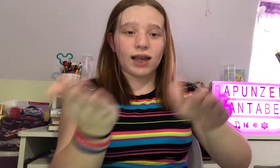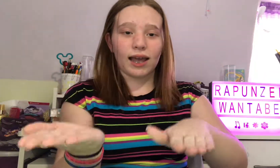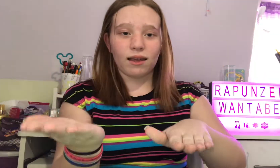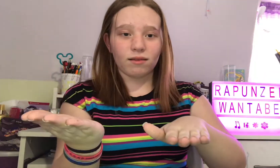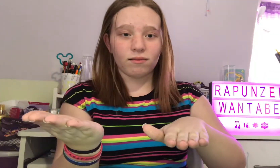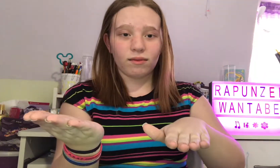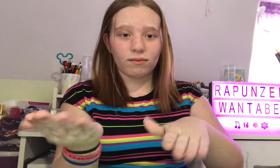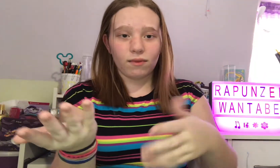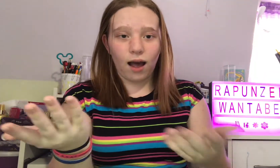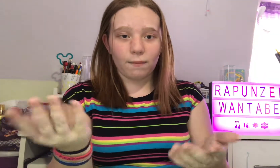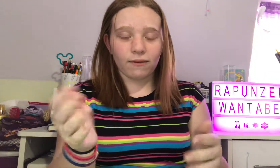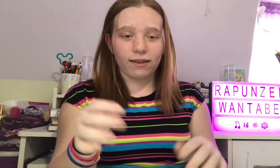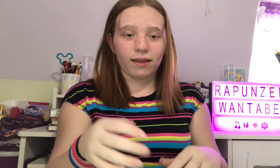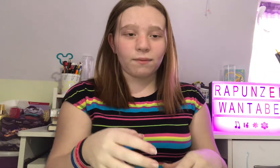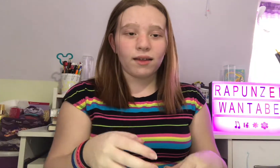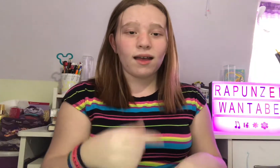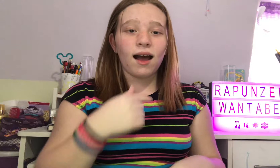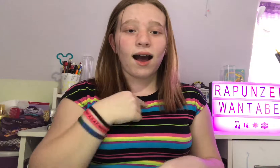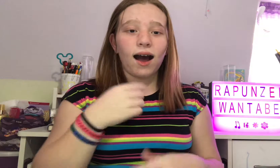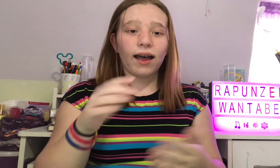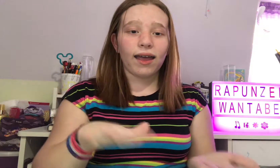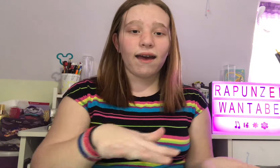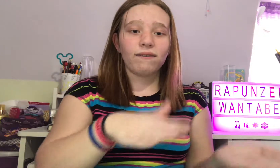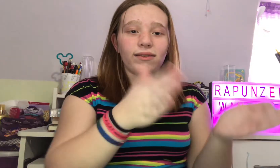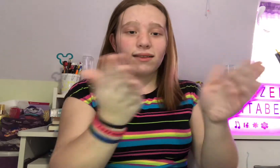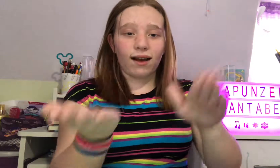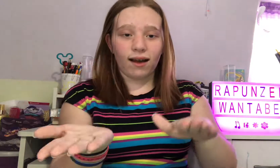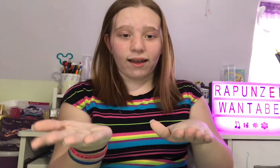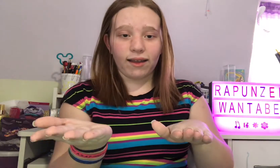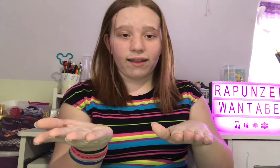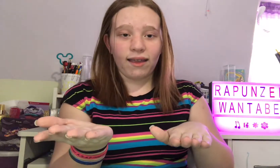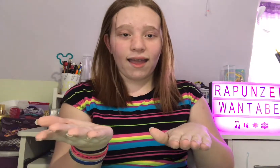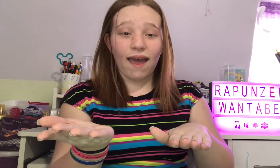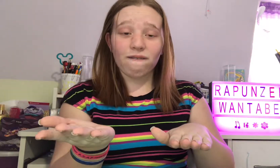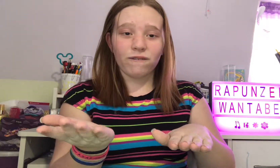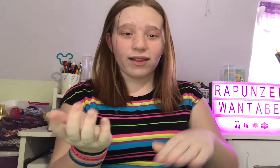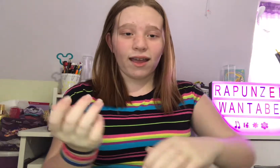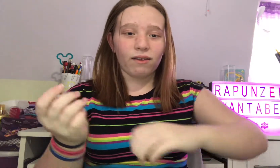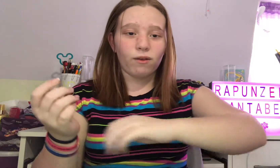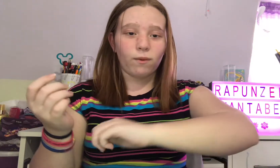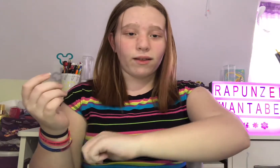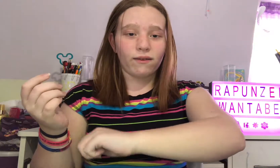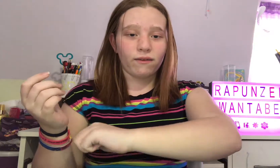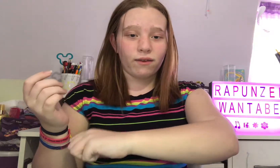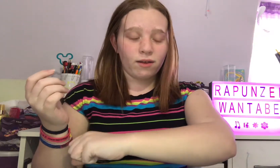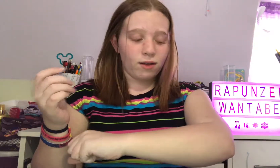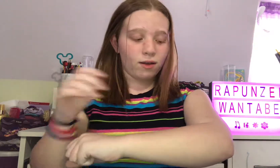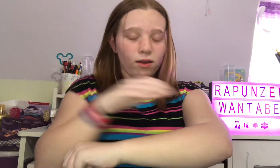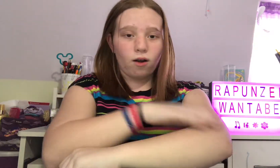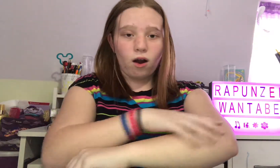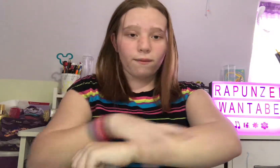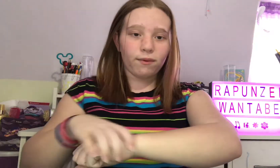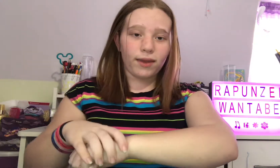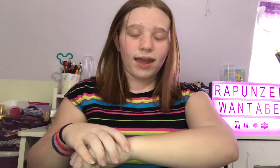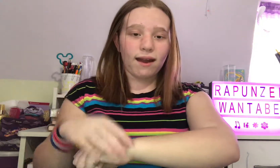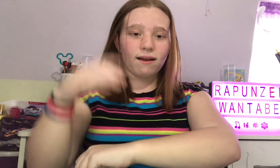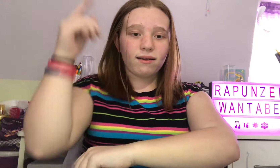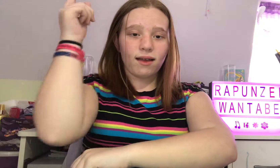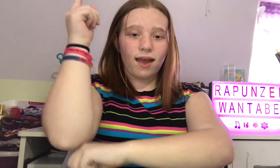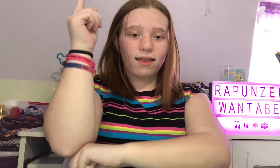kind of opposite them. I have died every day, so one of your arms will be here, and the